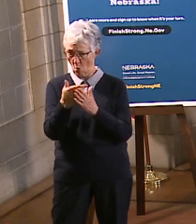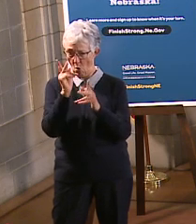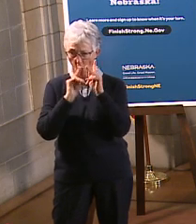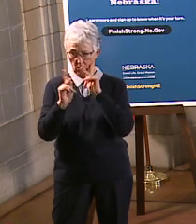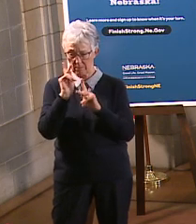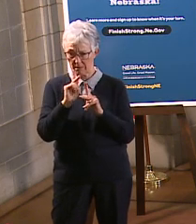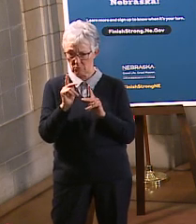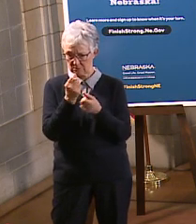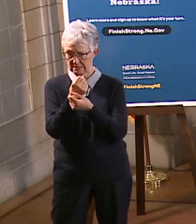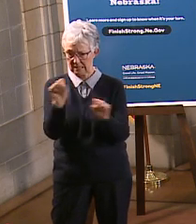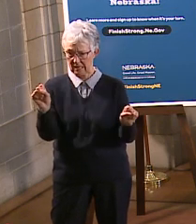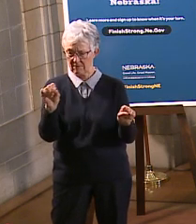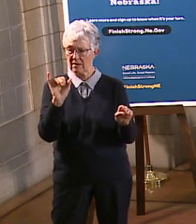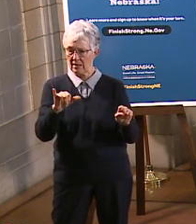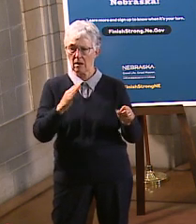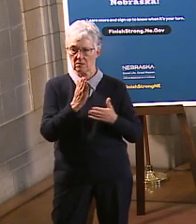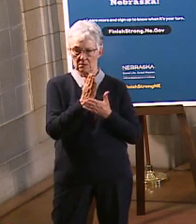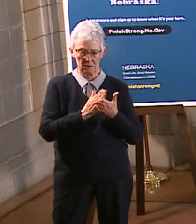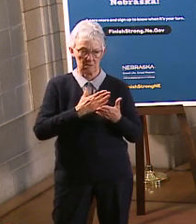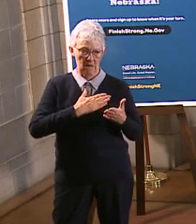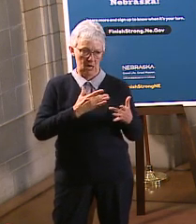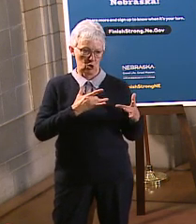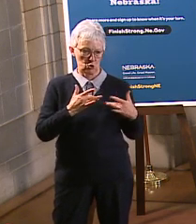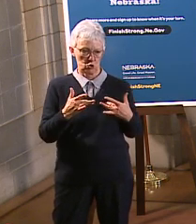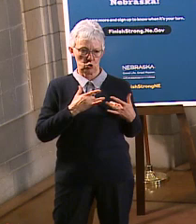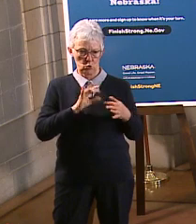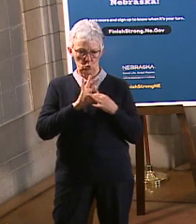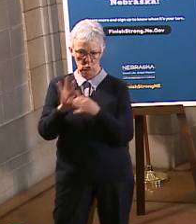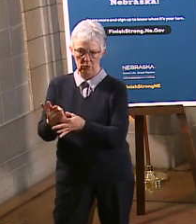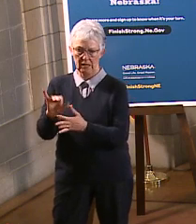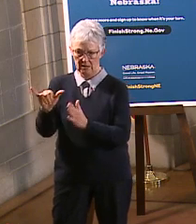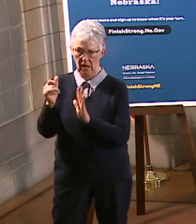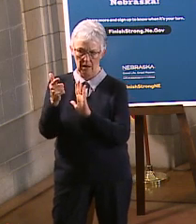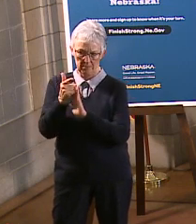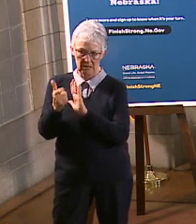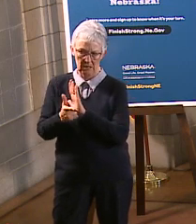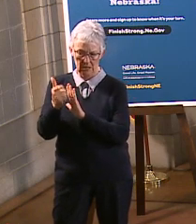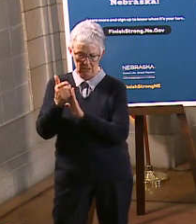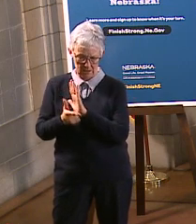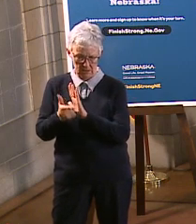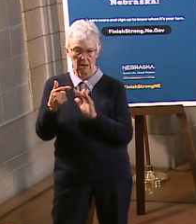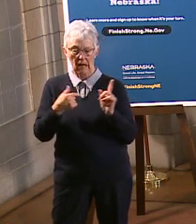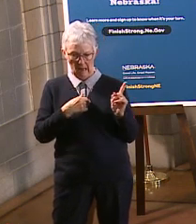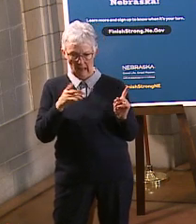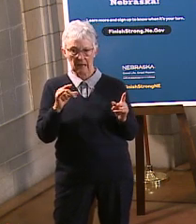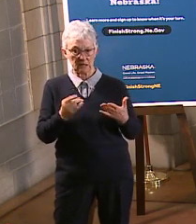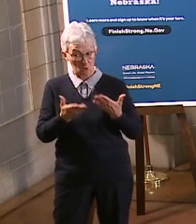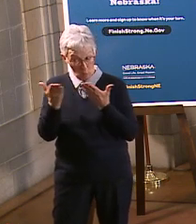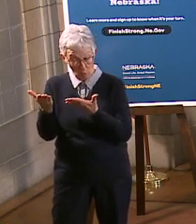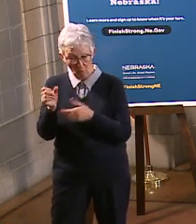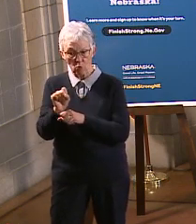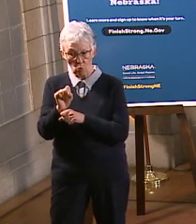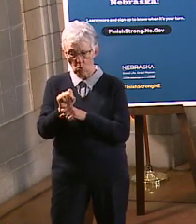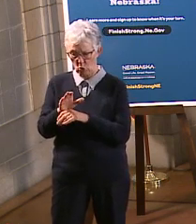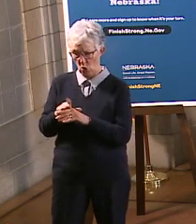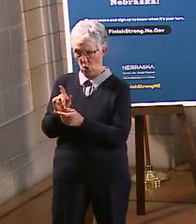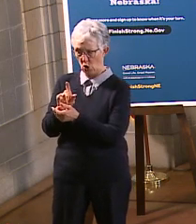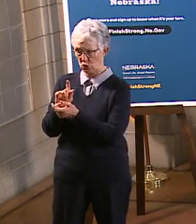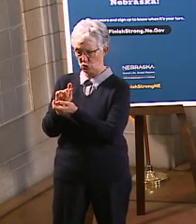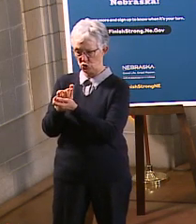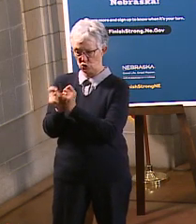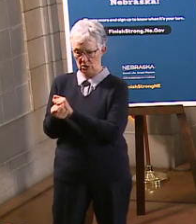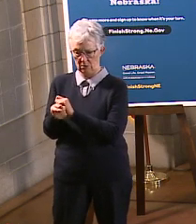a couple of the concerns that I have with regard to that bill, and had offered to work on a version of the bill that would help protect